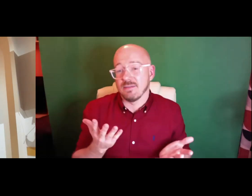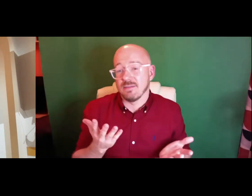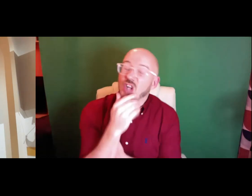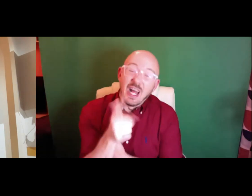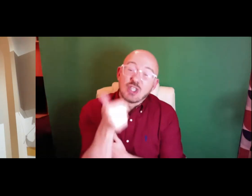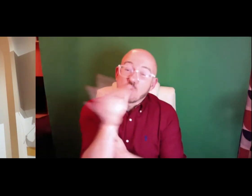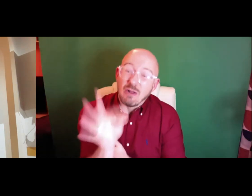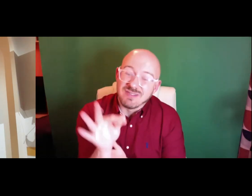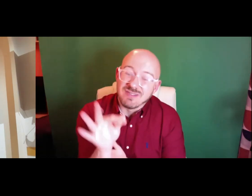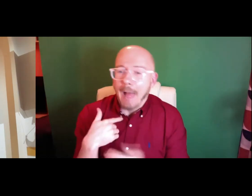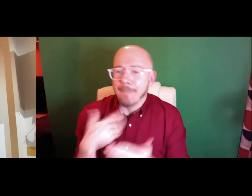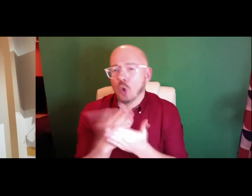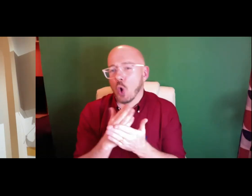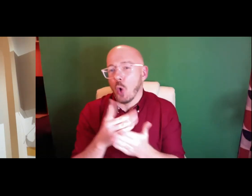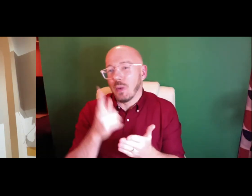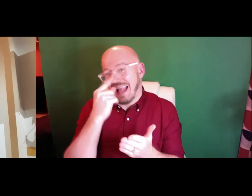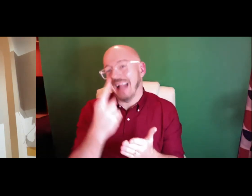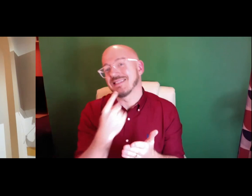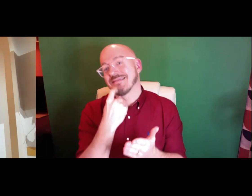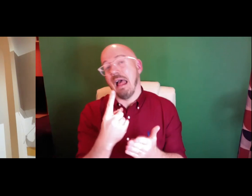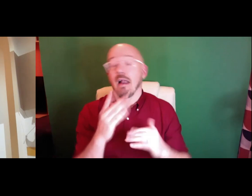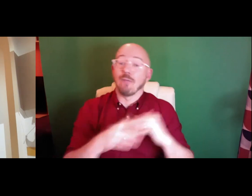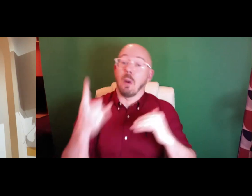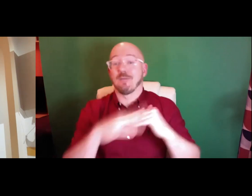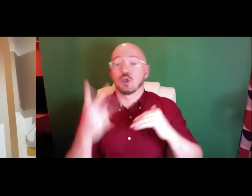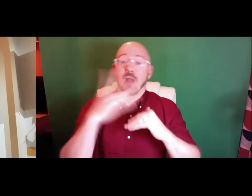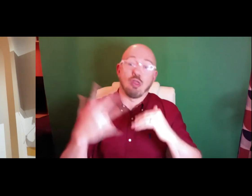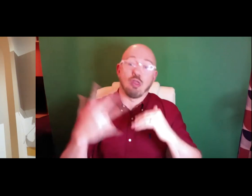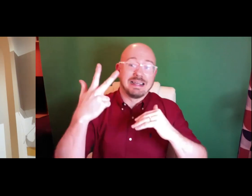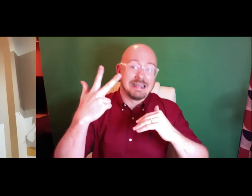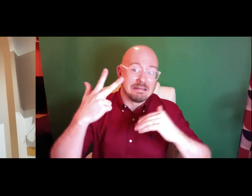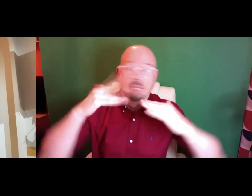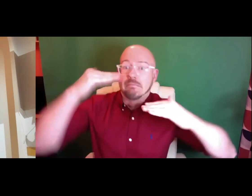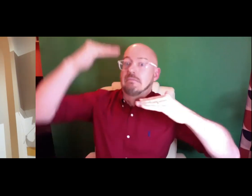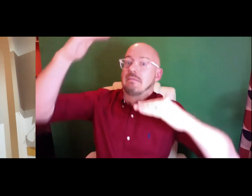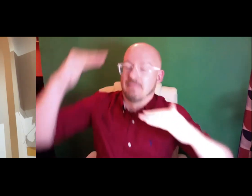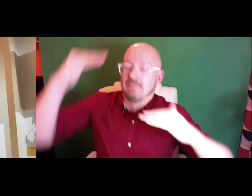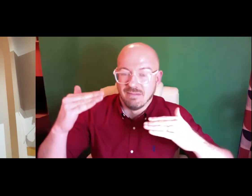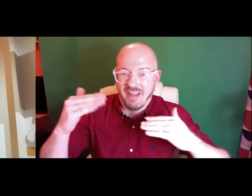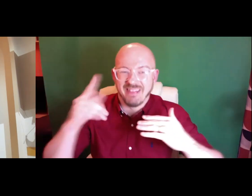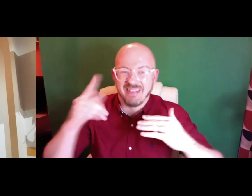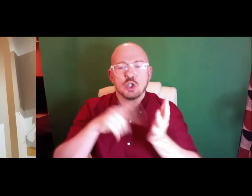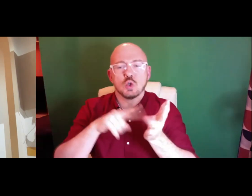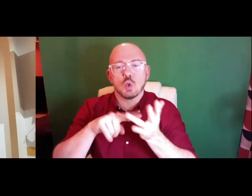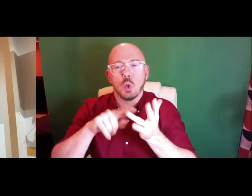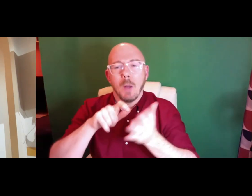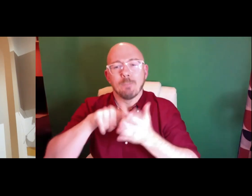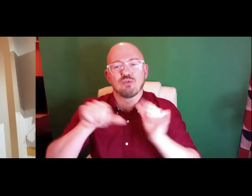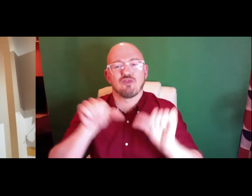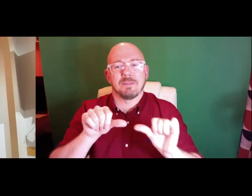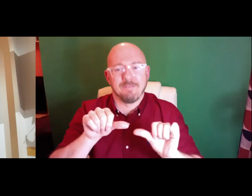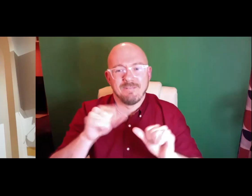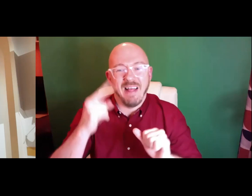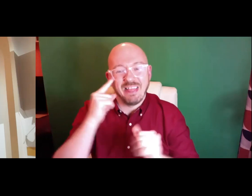So whether it's English, whether it's BSL, the principles are the same. And I think that's a good question. We could refer to level 1, level 2, level